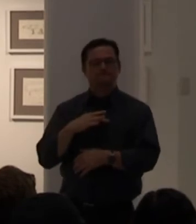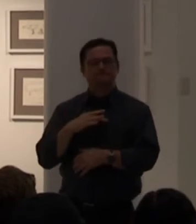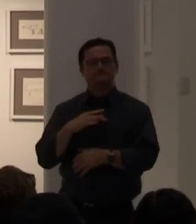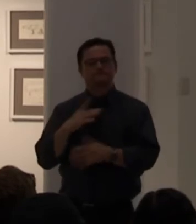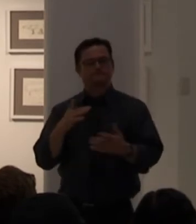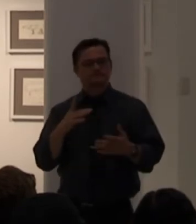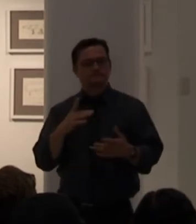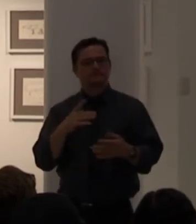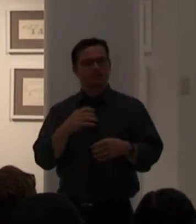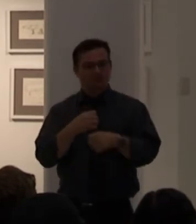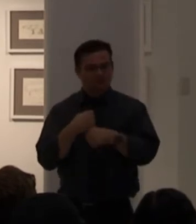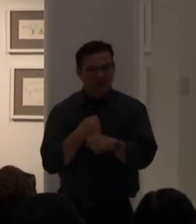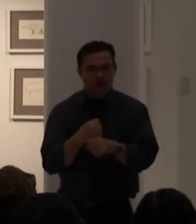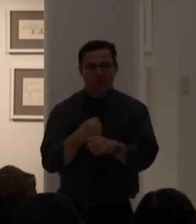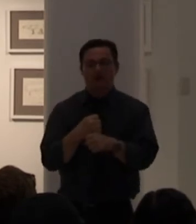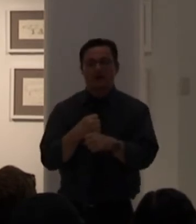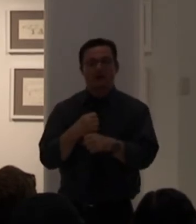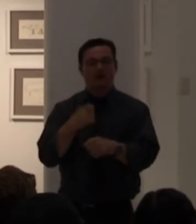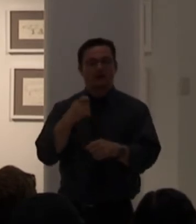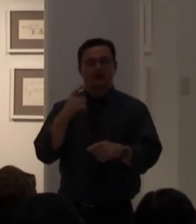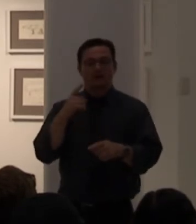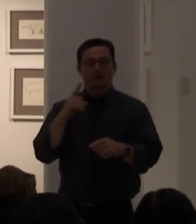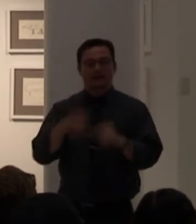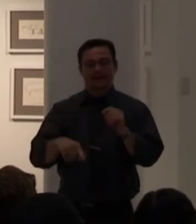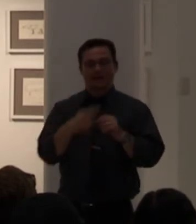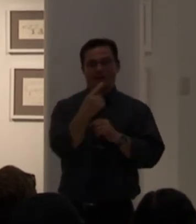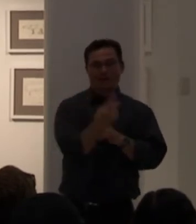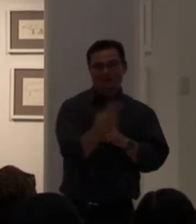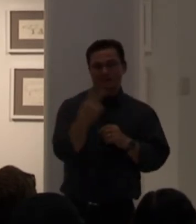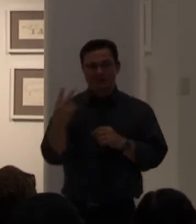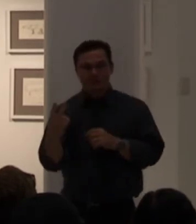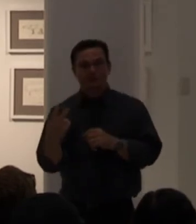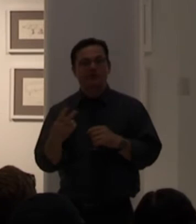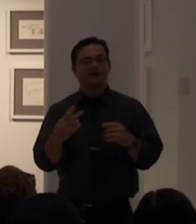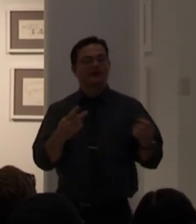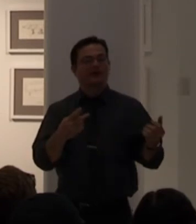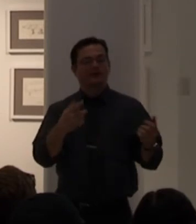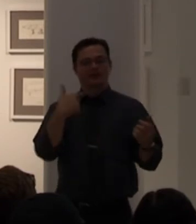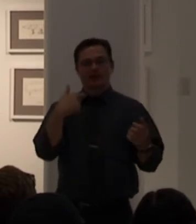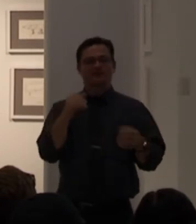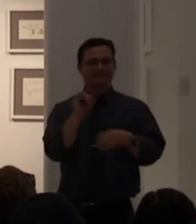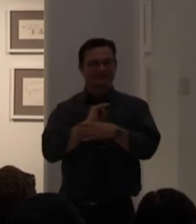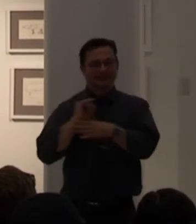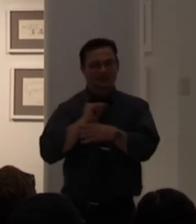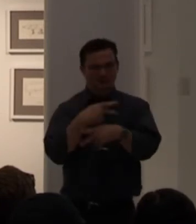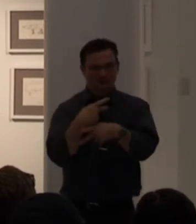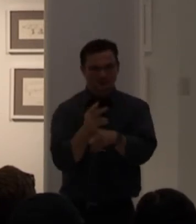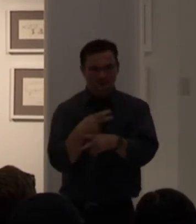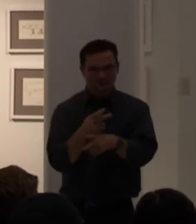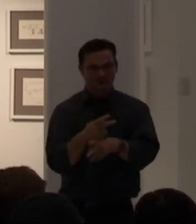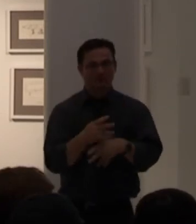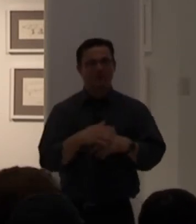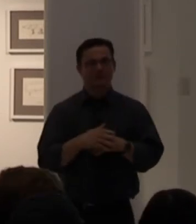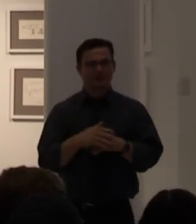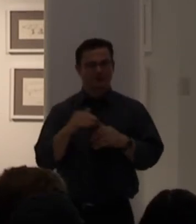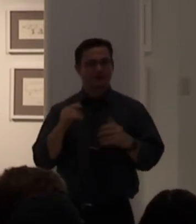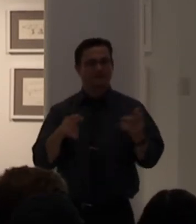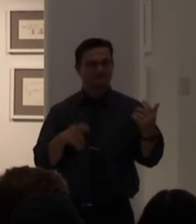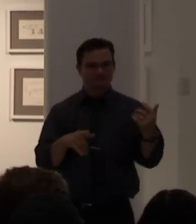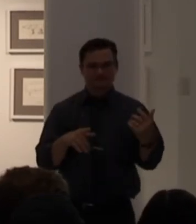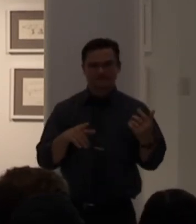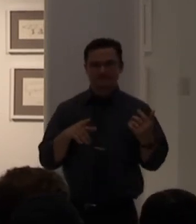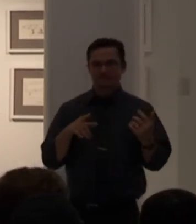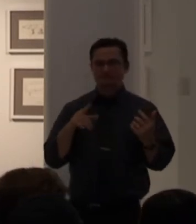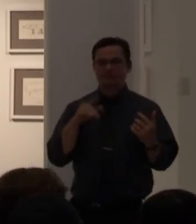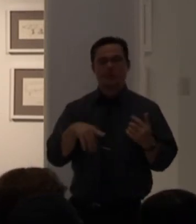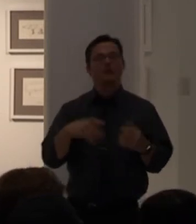we're manufacturing it, we can't do onesie-twosies because it's industrial production. Then we have to look and say, okay,